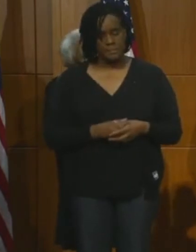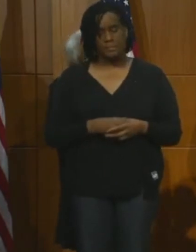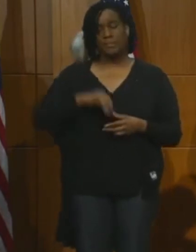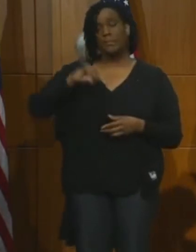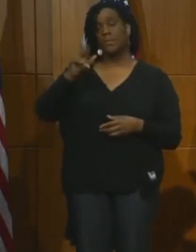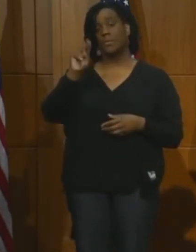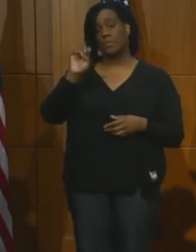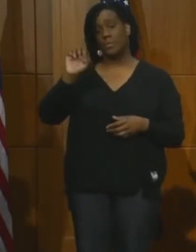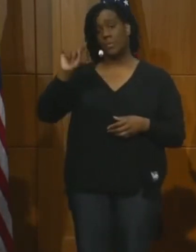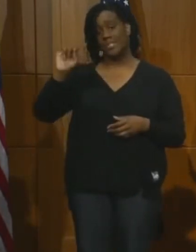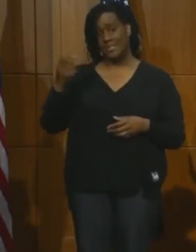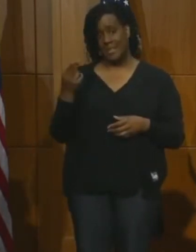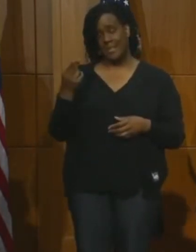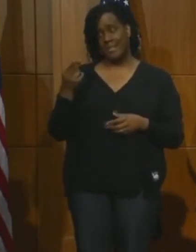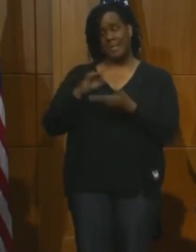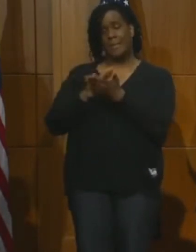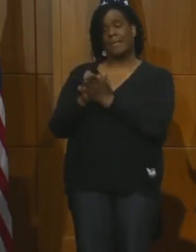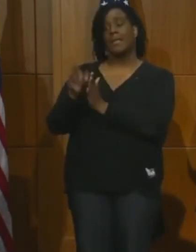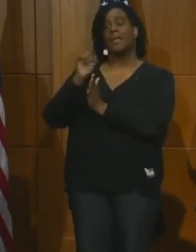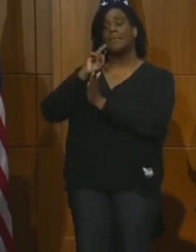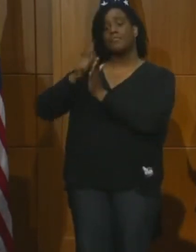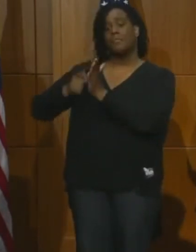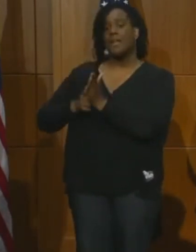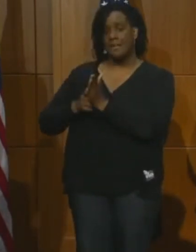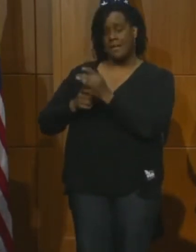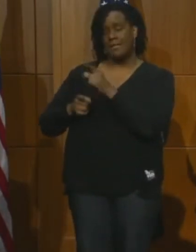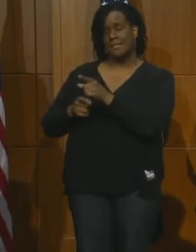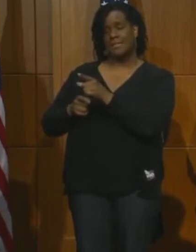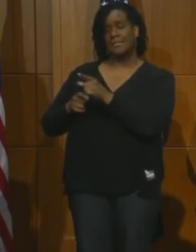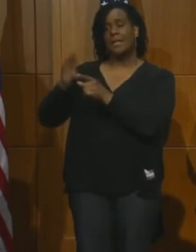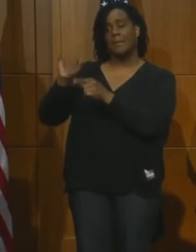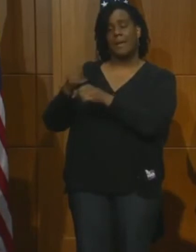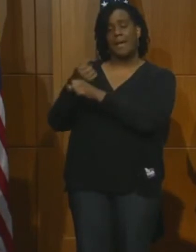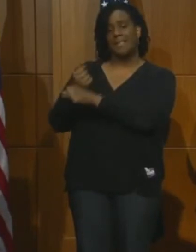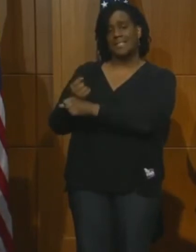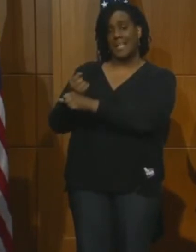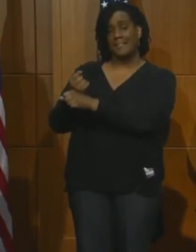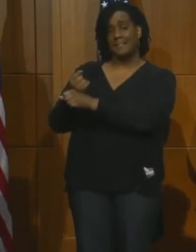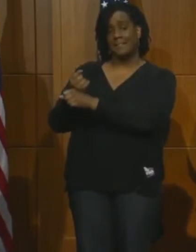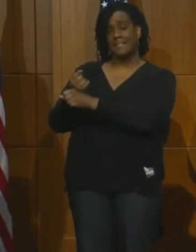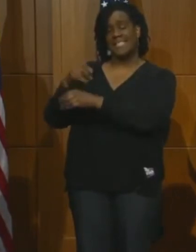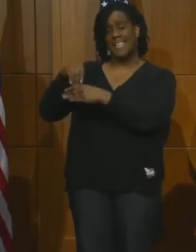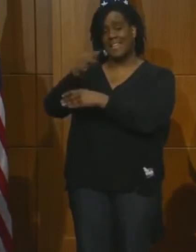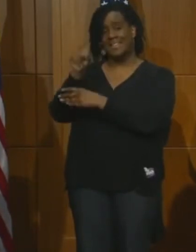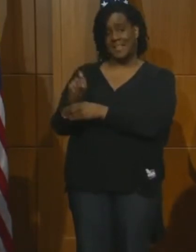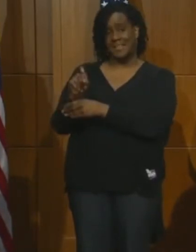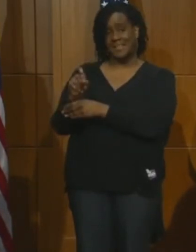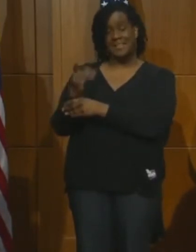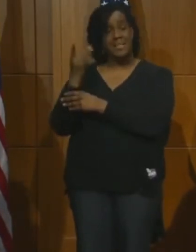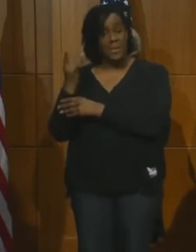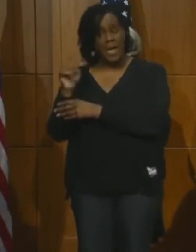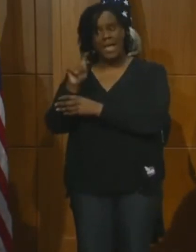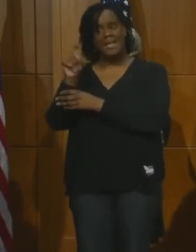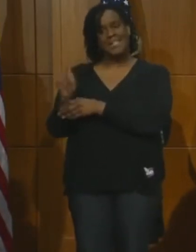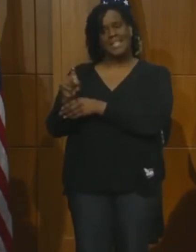Juneteenth became recognized by enslaved people in Texas, because Texas was the most remote